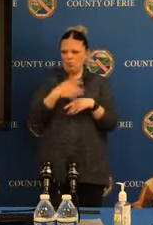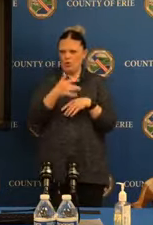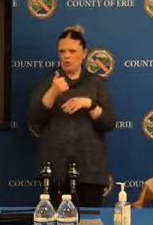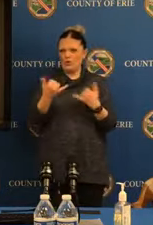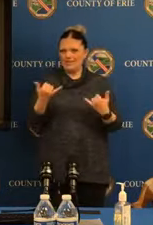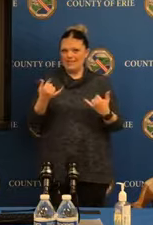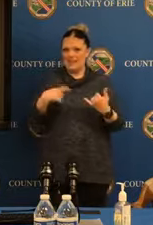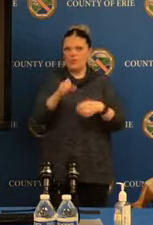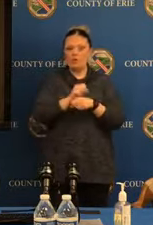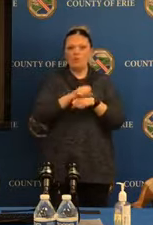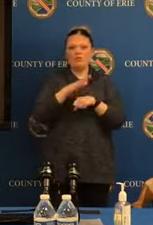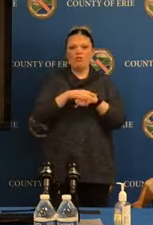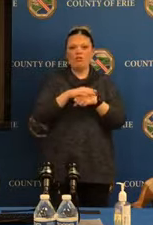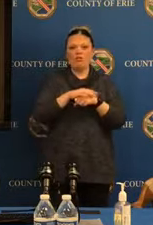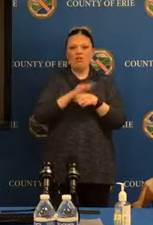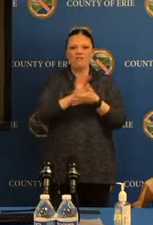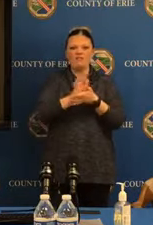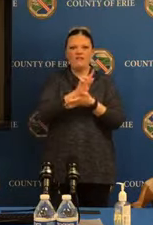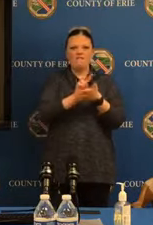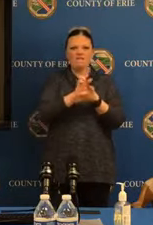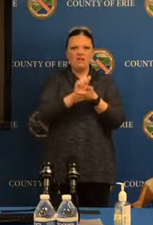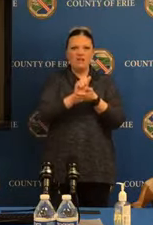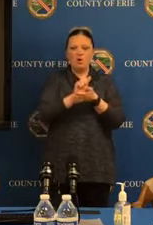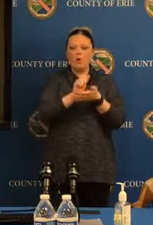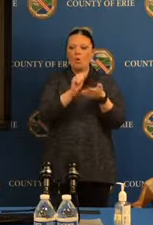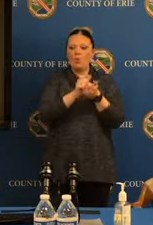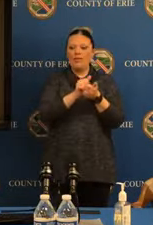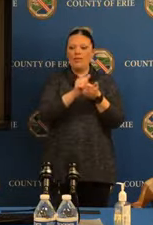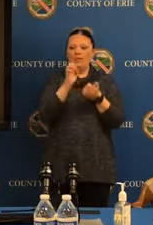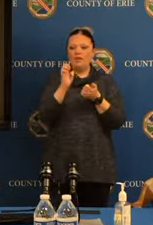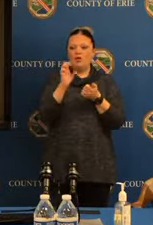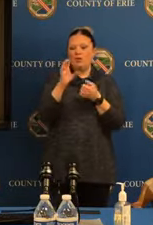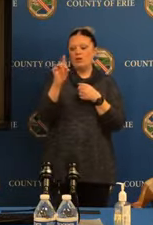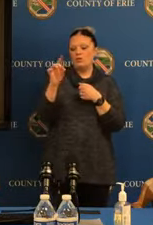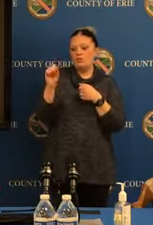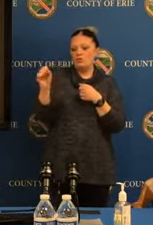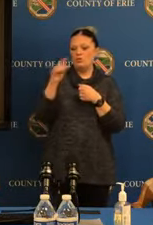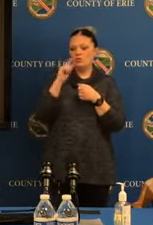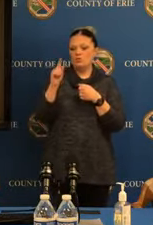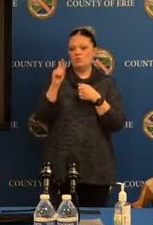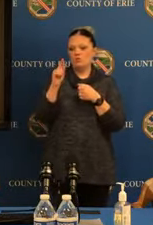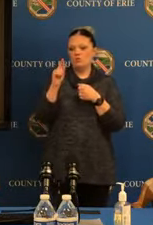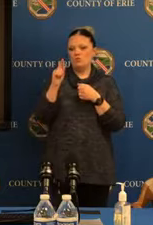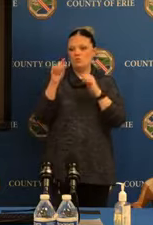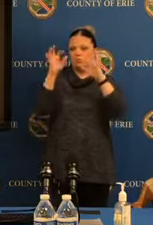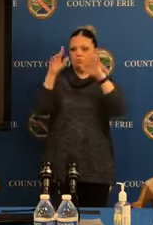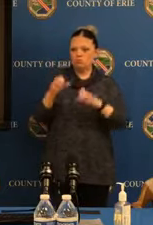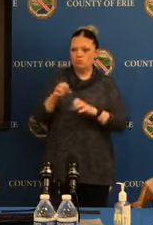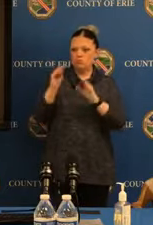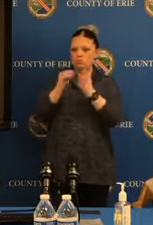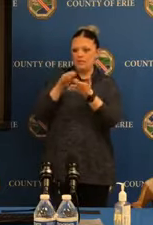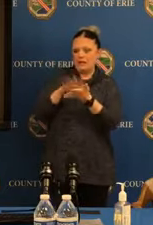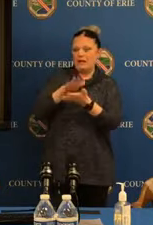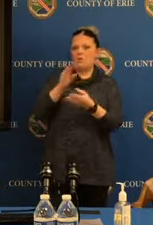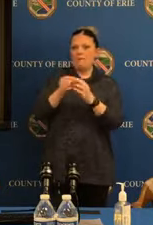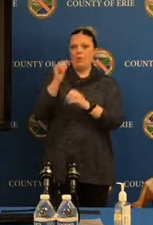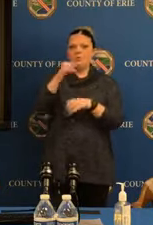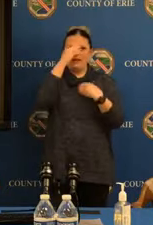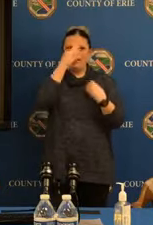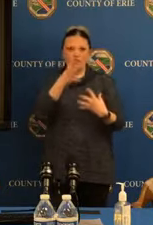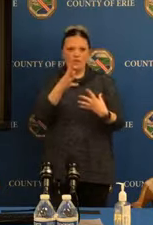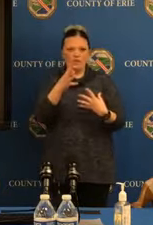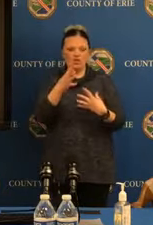worked on a video with Erie County Department of Social Services to capture much of that information. And in the coming days, we